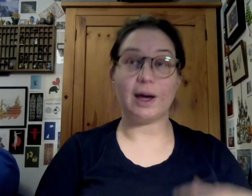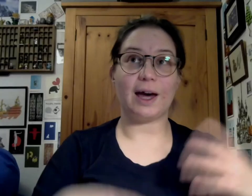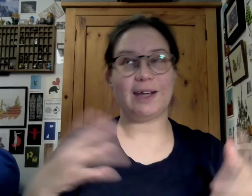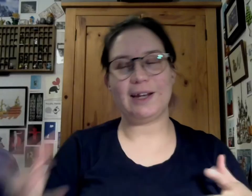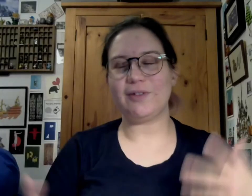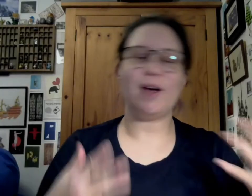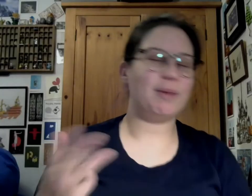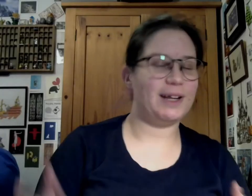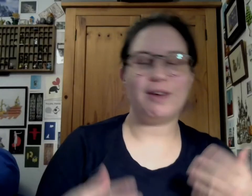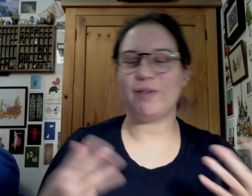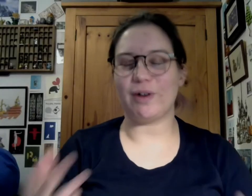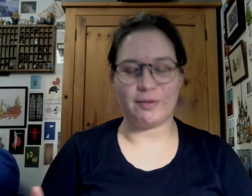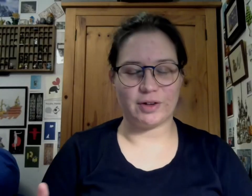And they lived happily ever after.